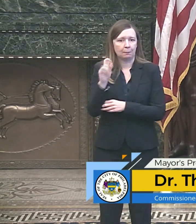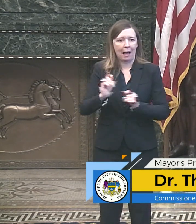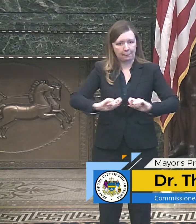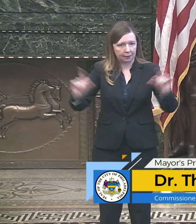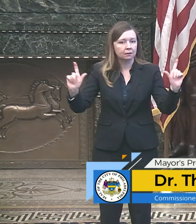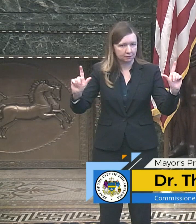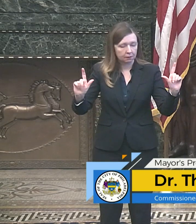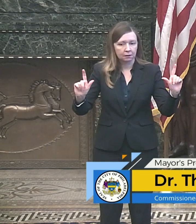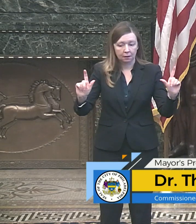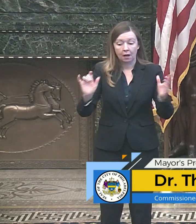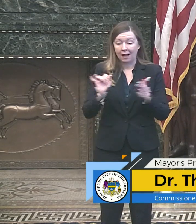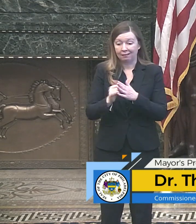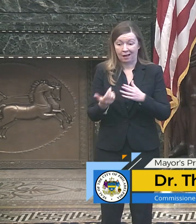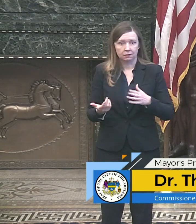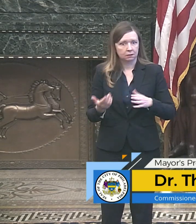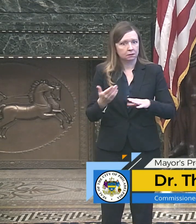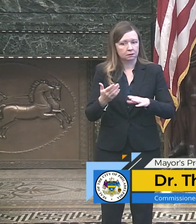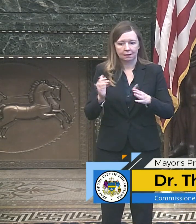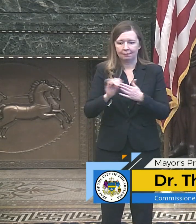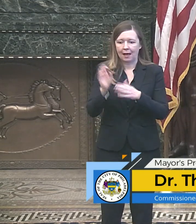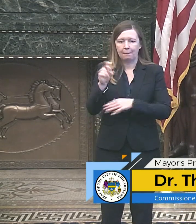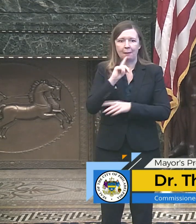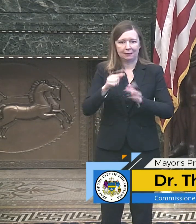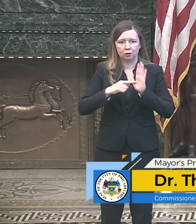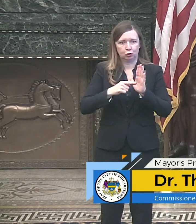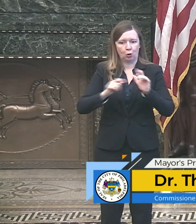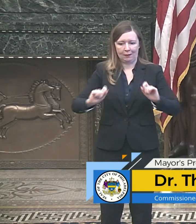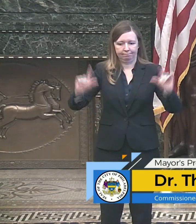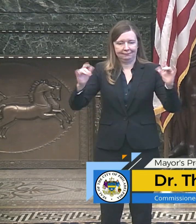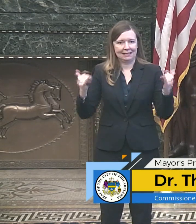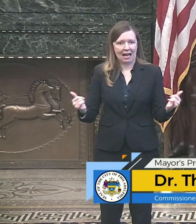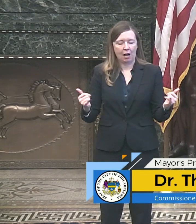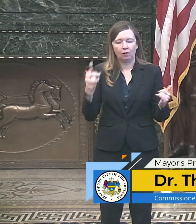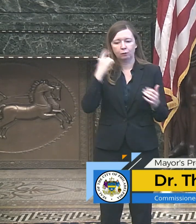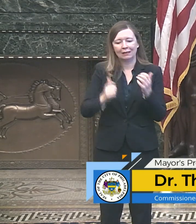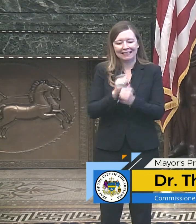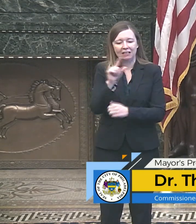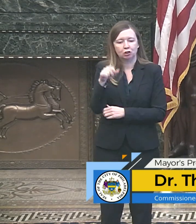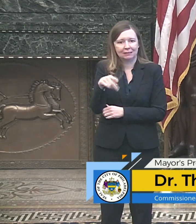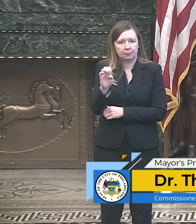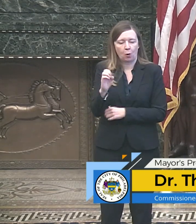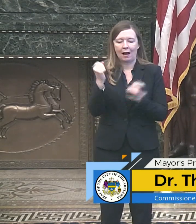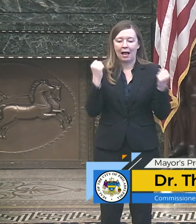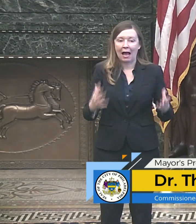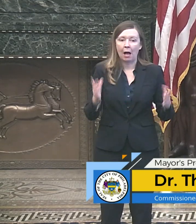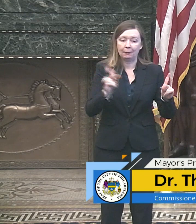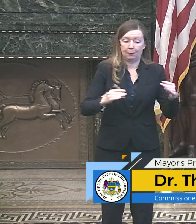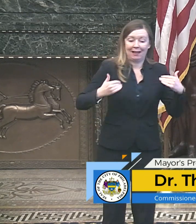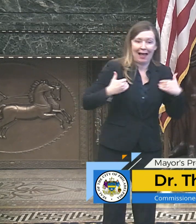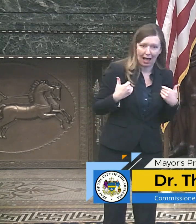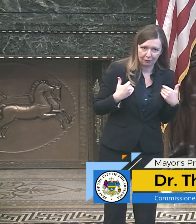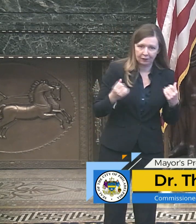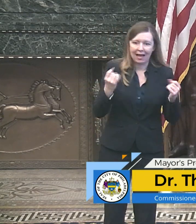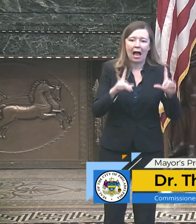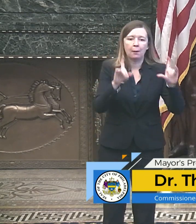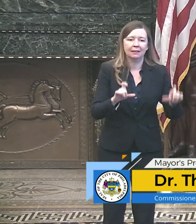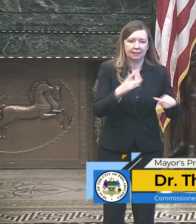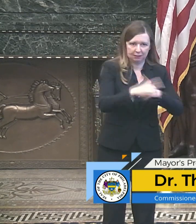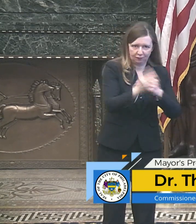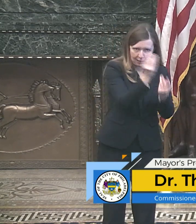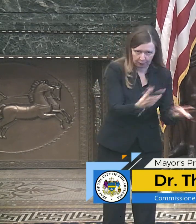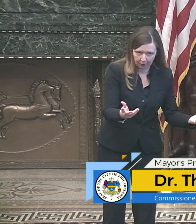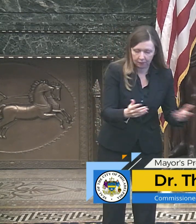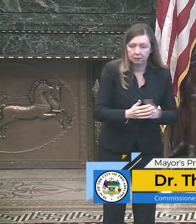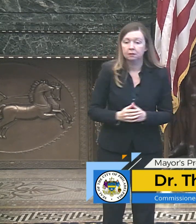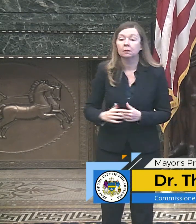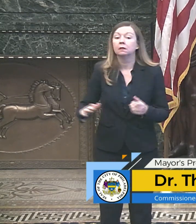We've improved that, what that map is now showing. It now shows for each zip code the number of positives and the number of tests within that zip code. And if you look at it,